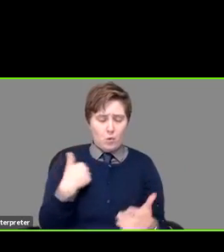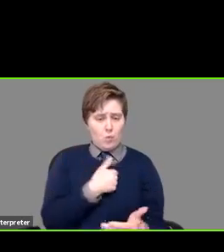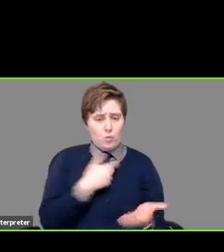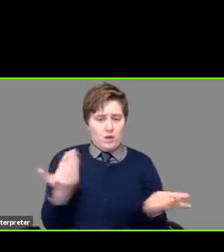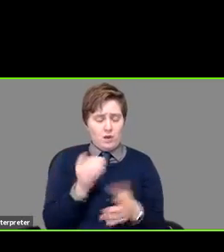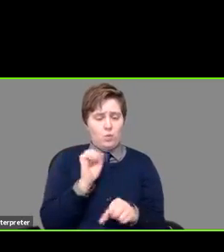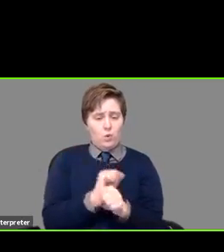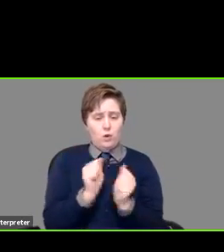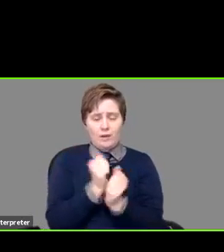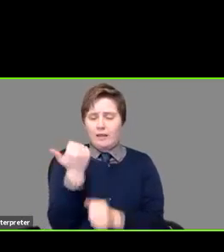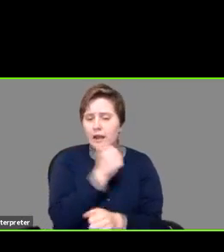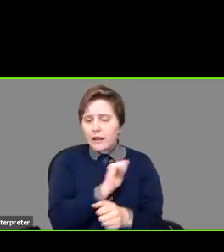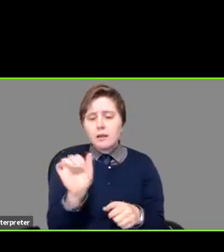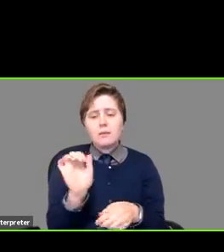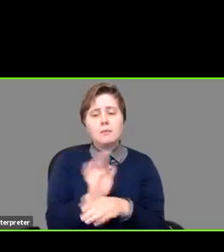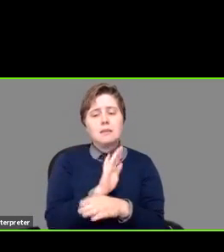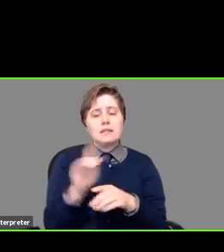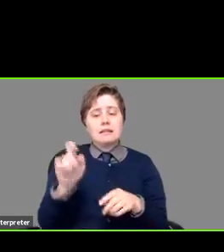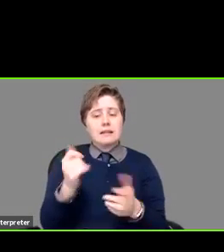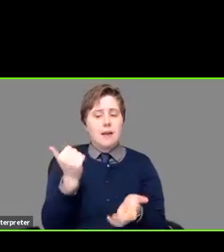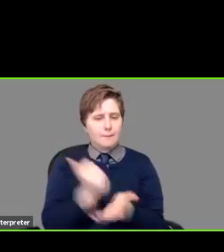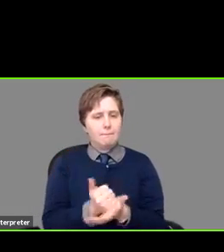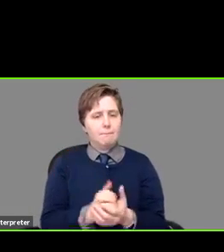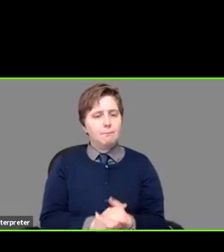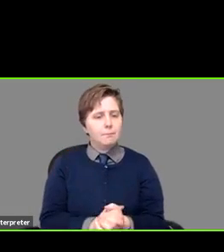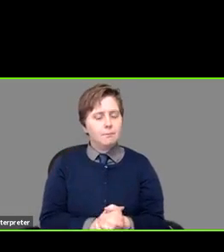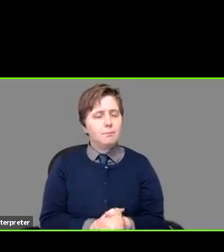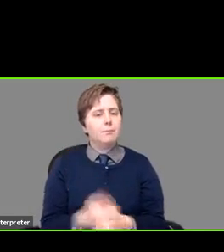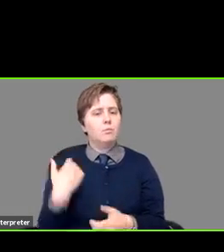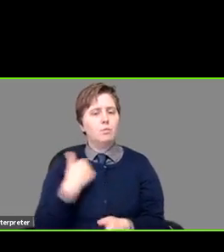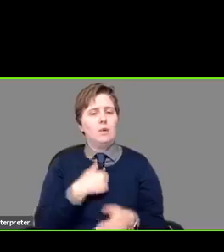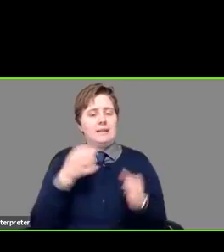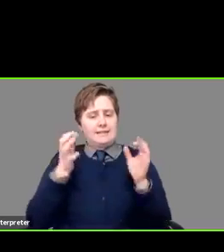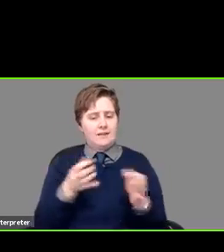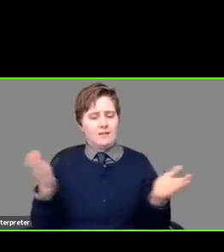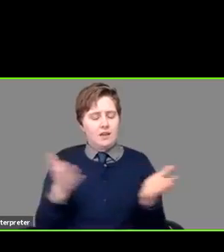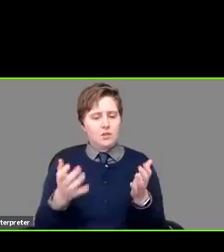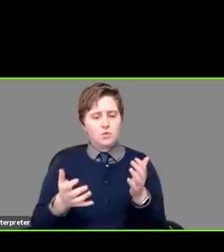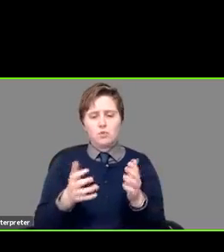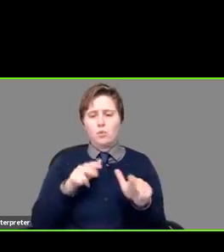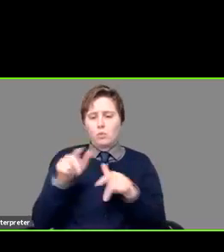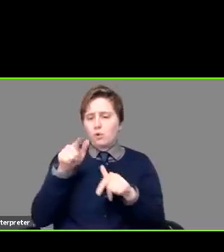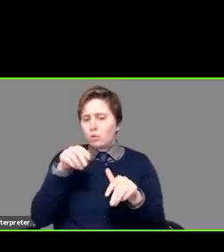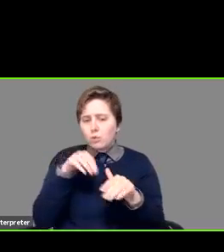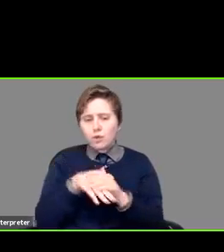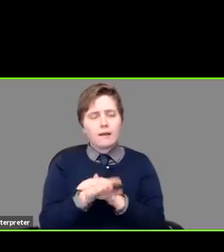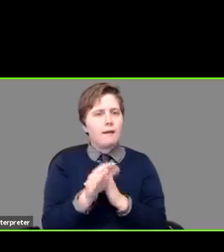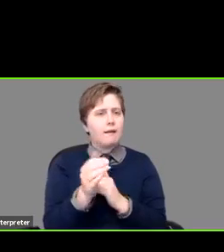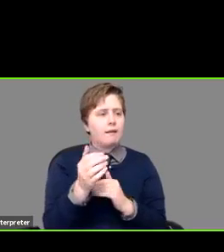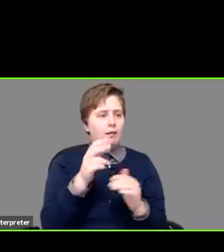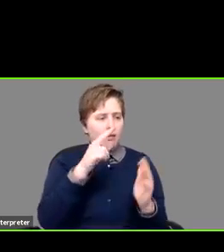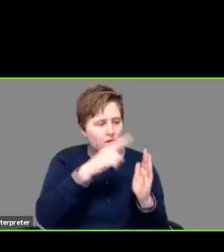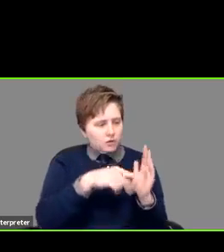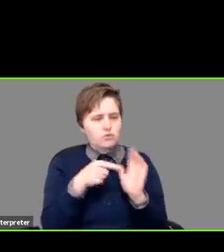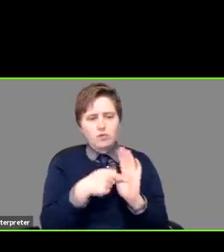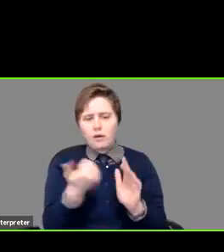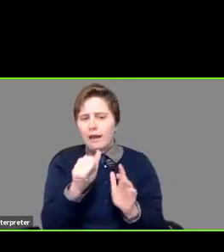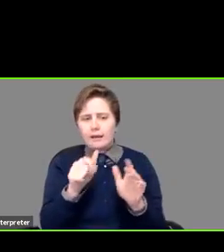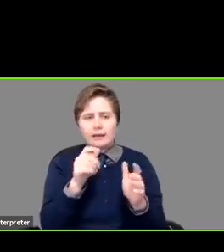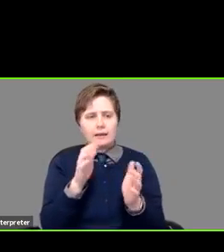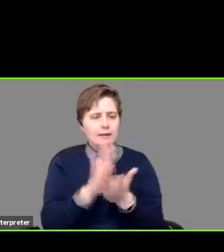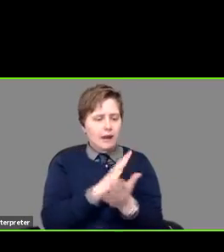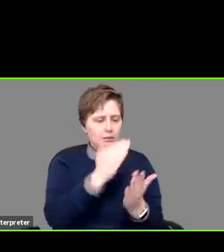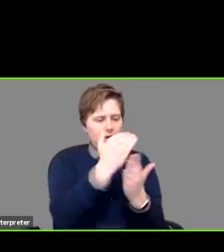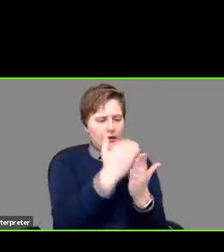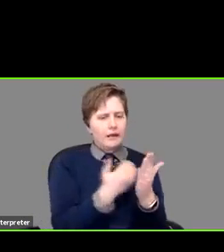any business that needs help. We're definitely here to, walk you through any of the documents you might need to walk through, any of the